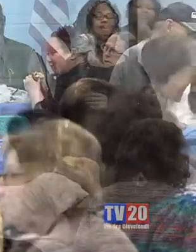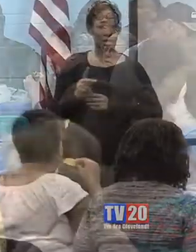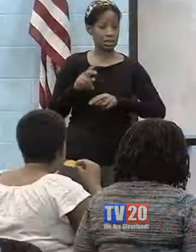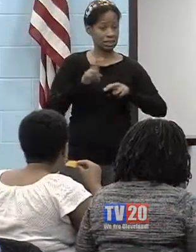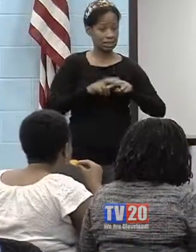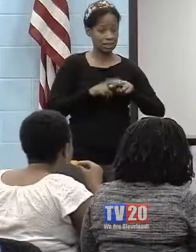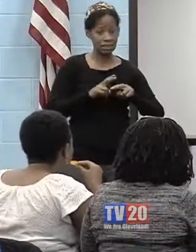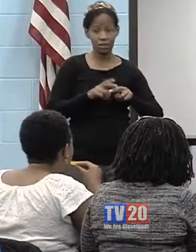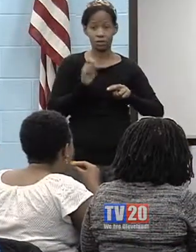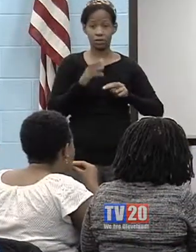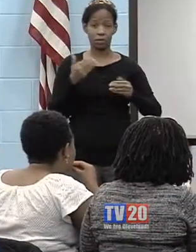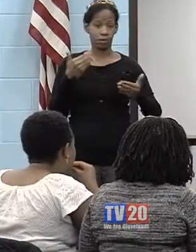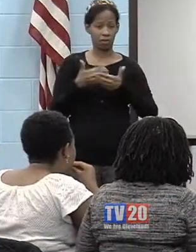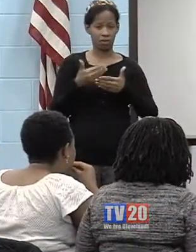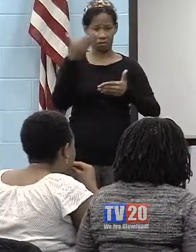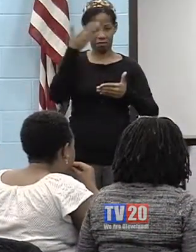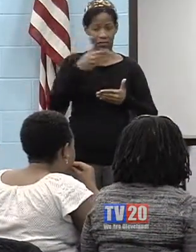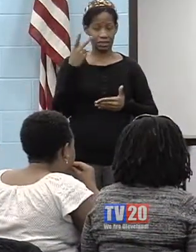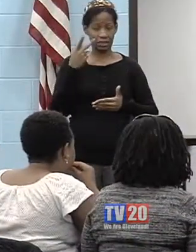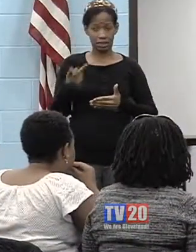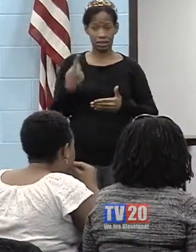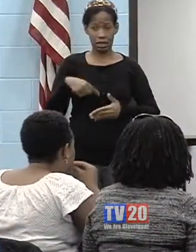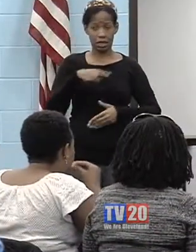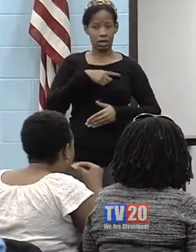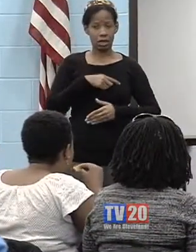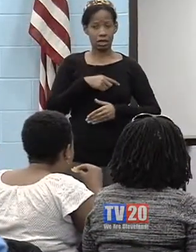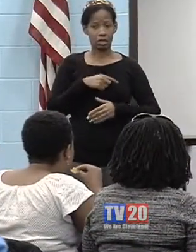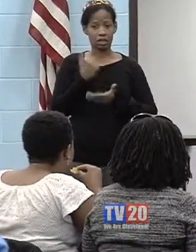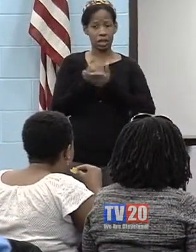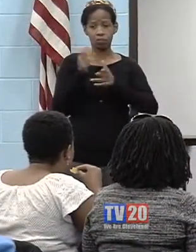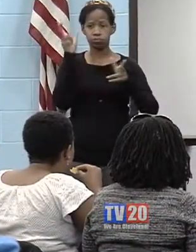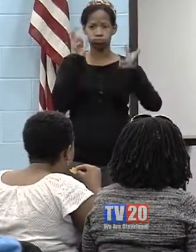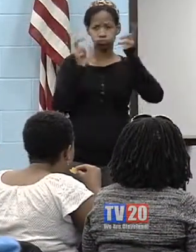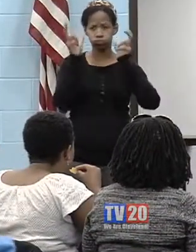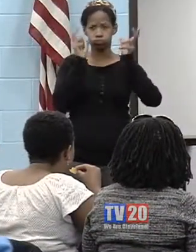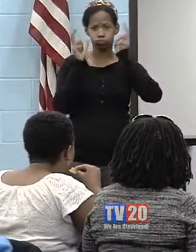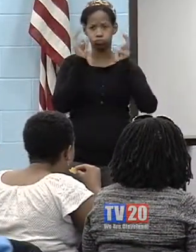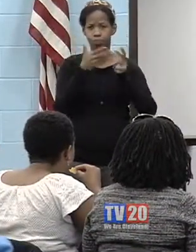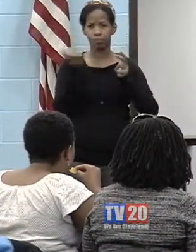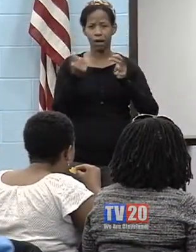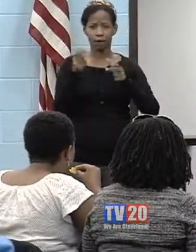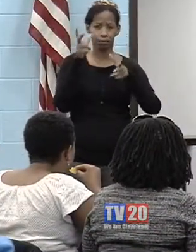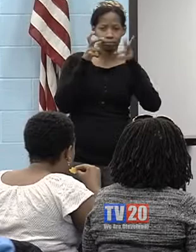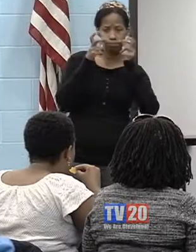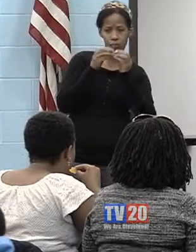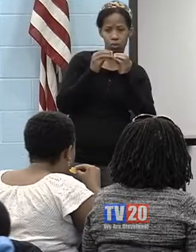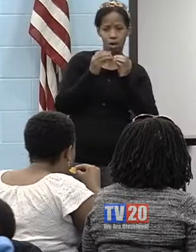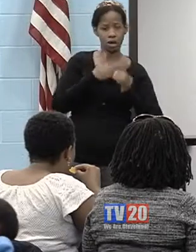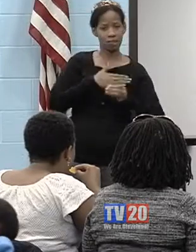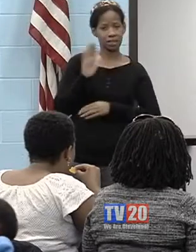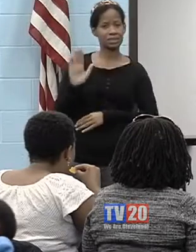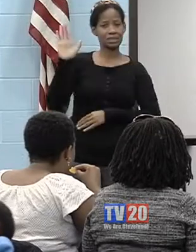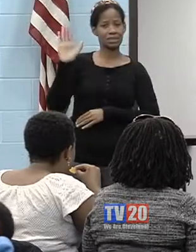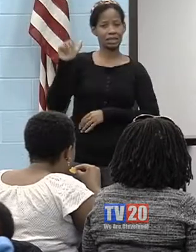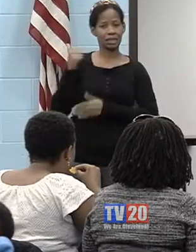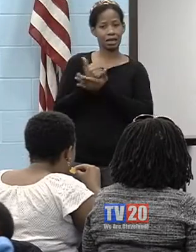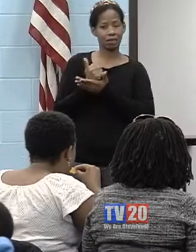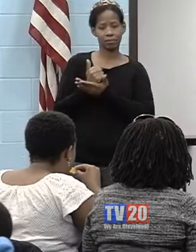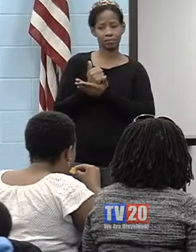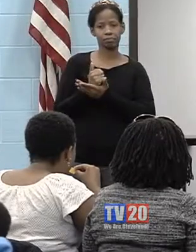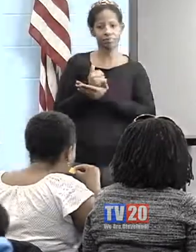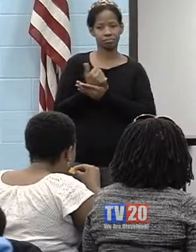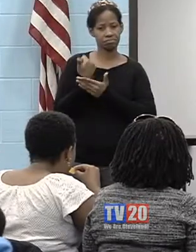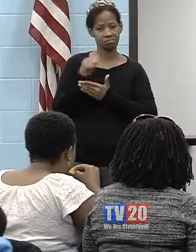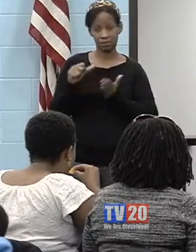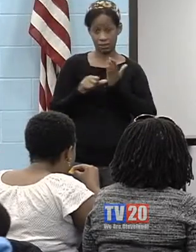seat accommodations closer to the front, audio listening devices, and more. Just please raise your hand if we can